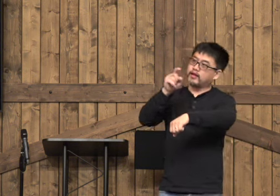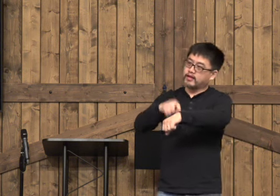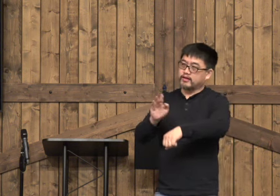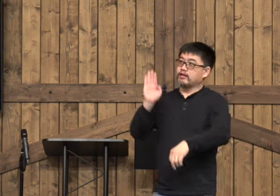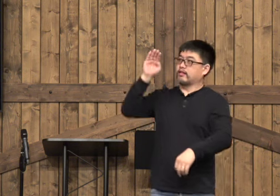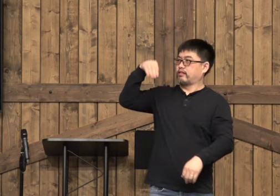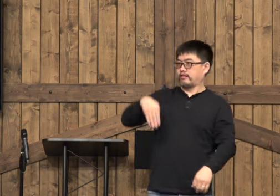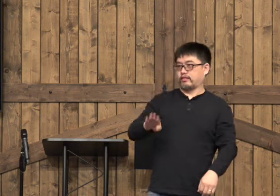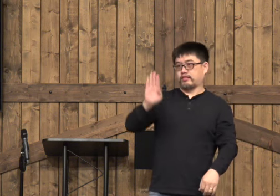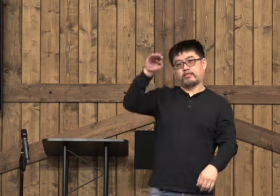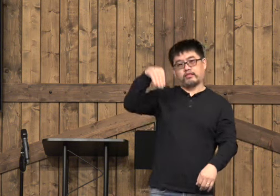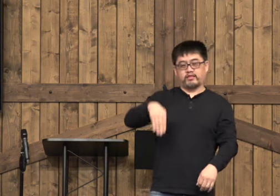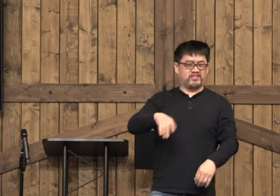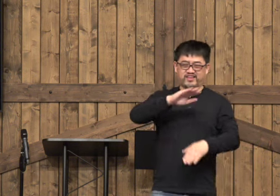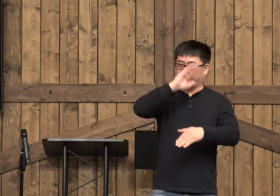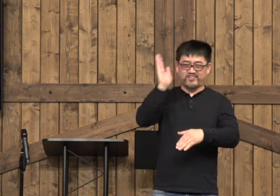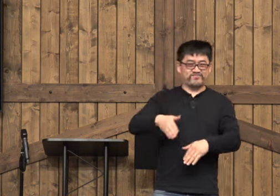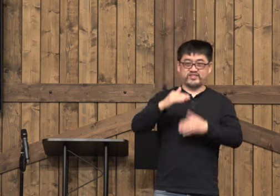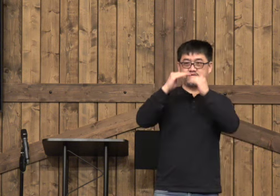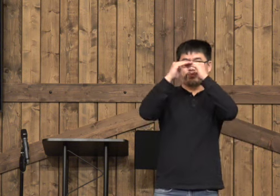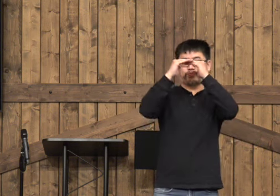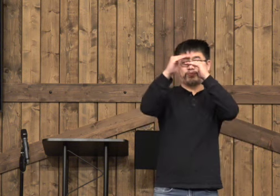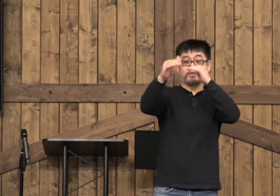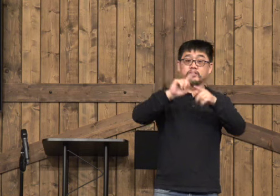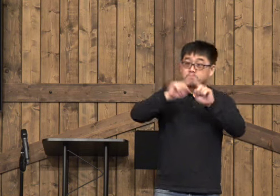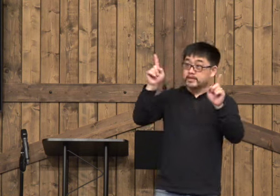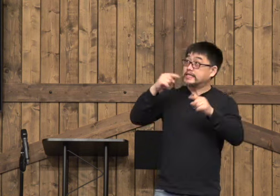And I can heal the illnesses time and time again.